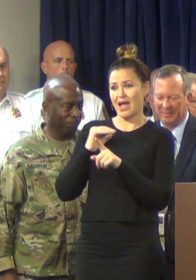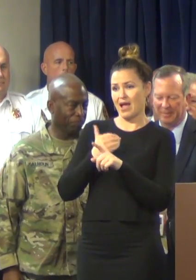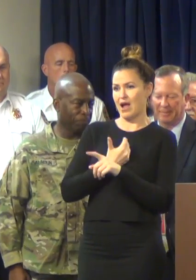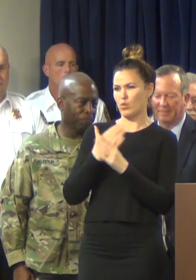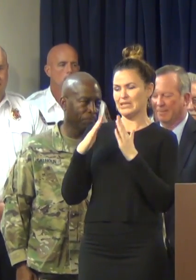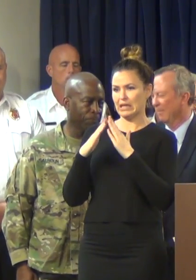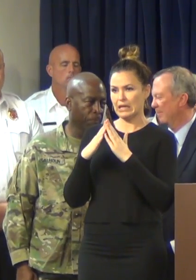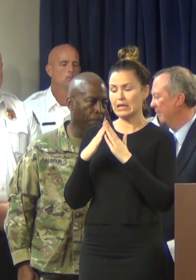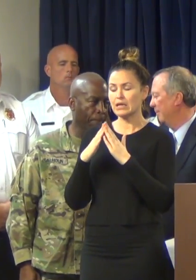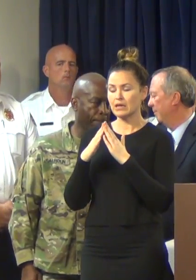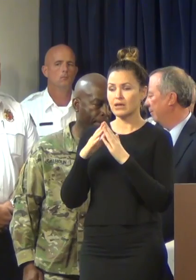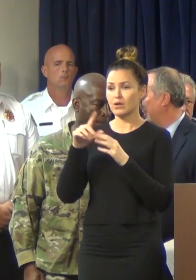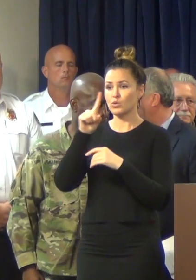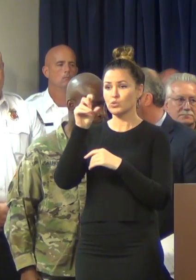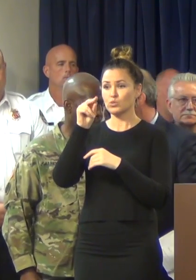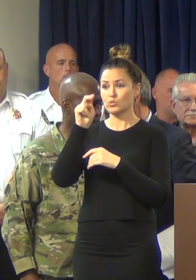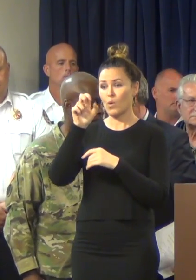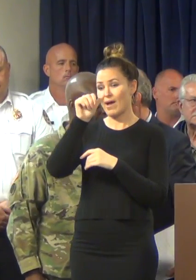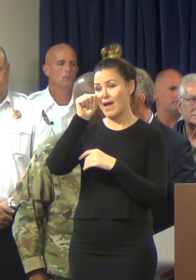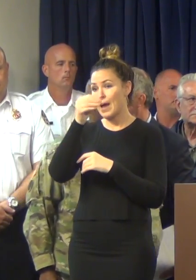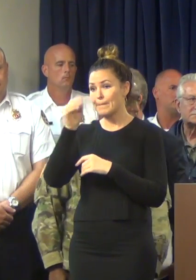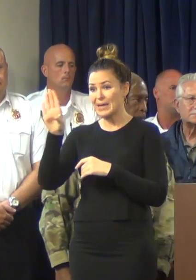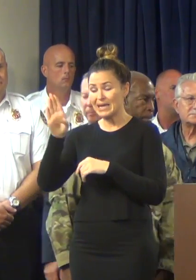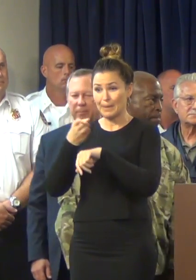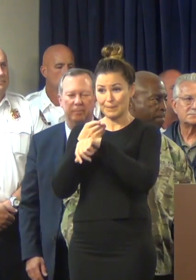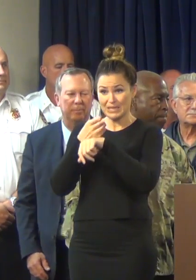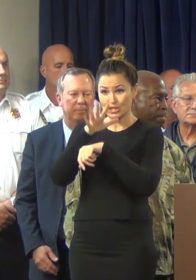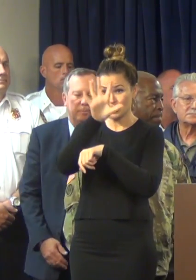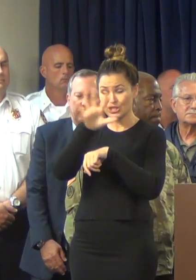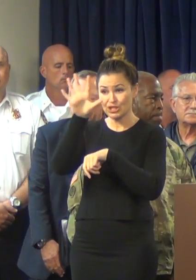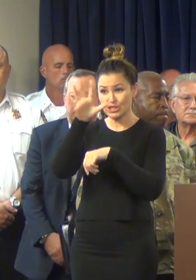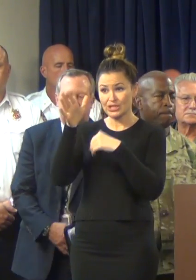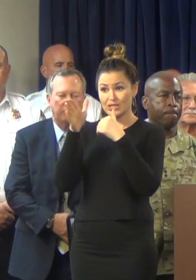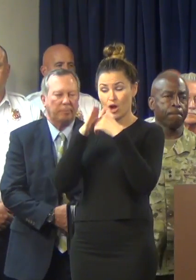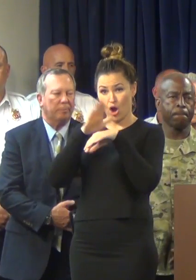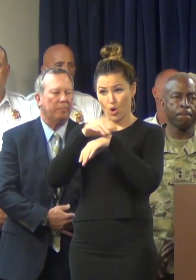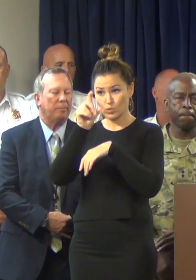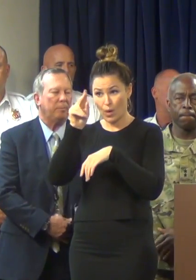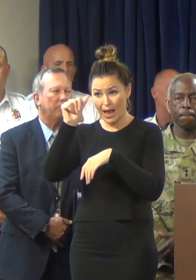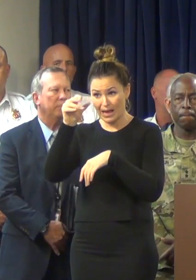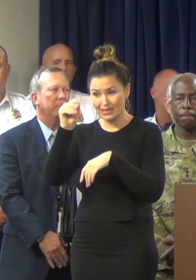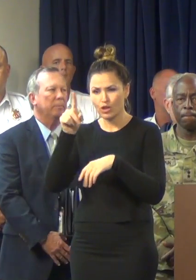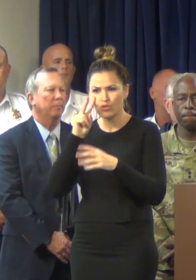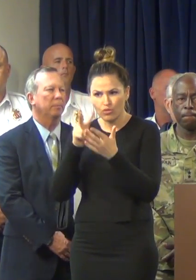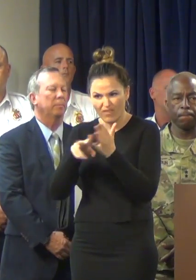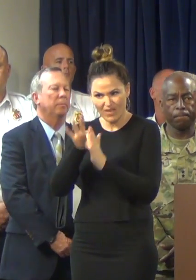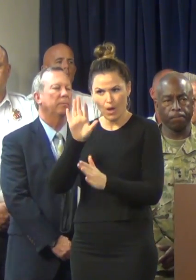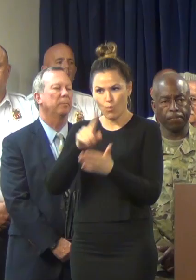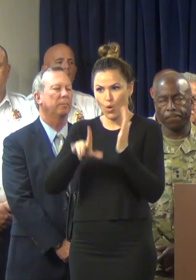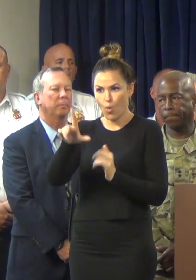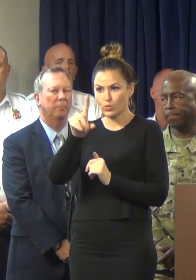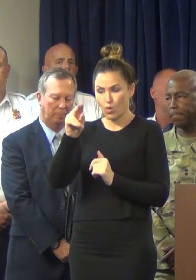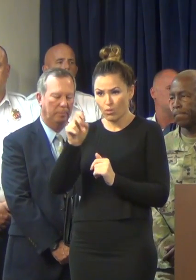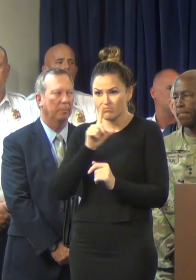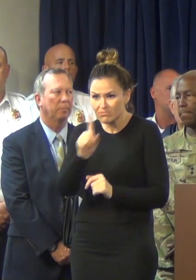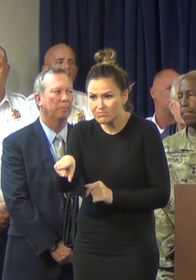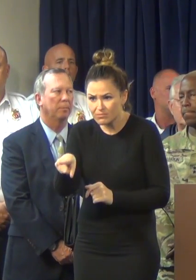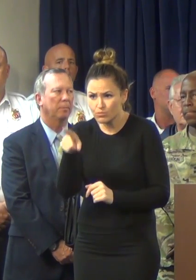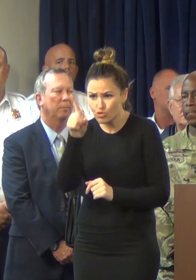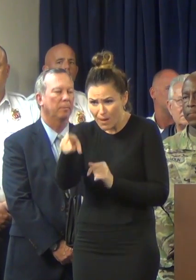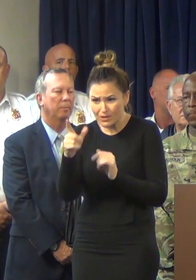county. Zone A and B, the beaches cities and those that are on Zone A and B, look up your zone. This is an order. You